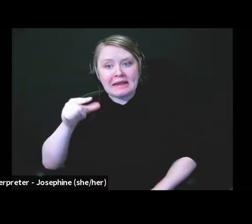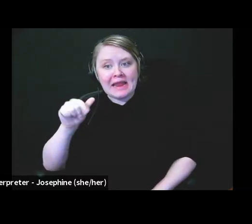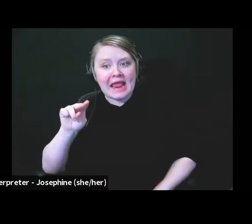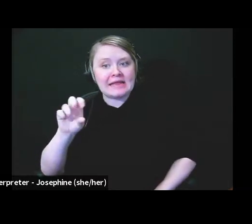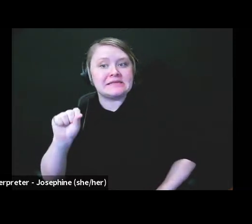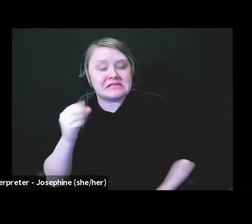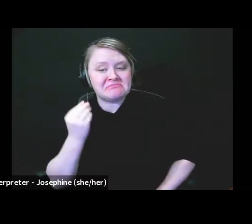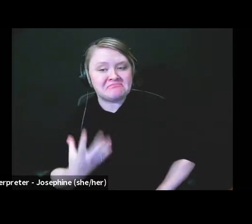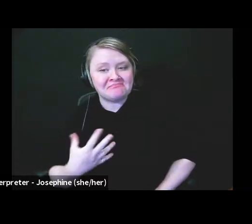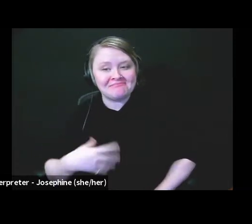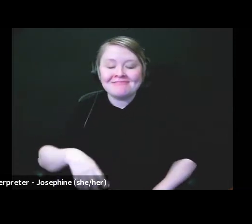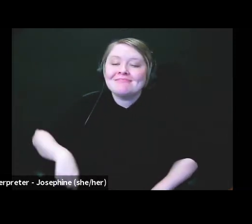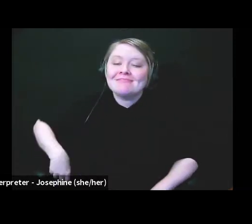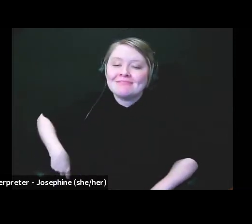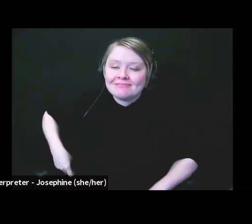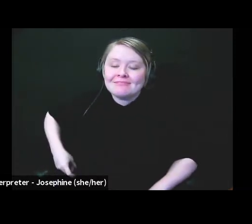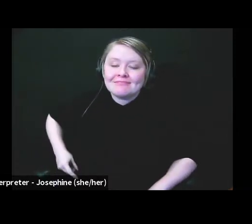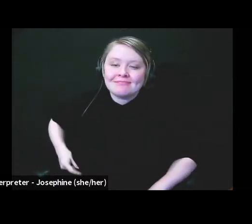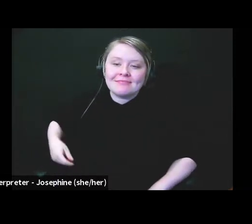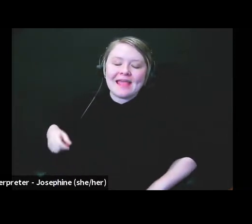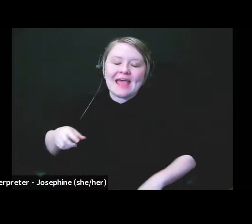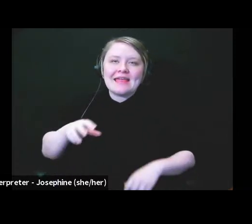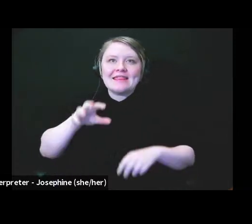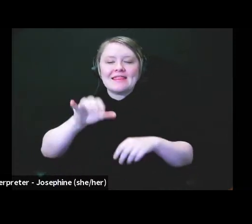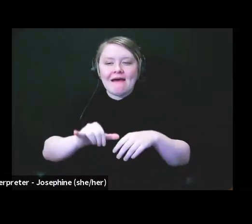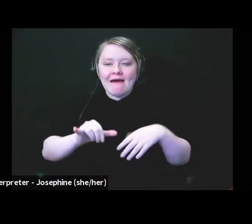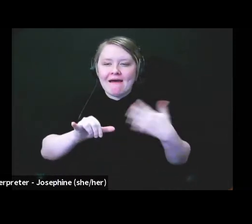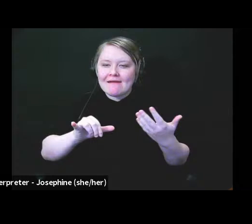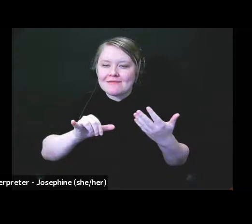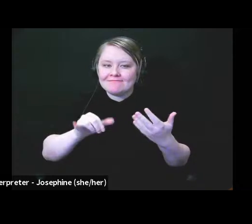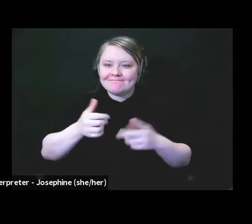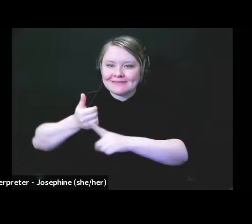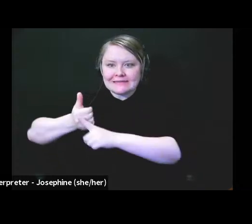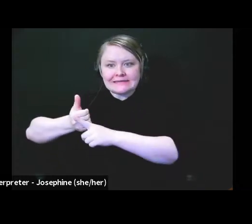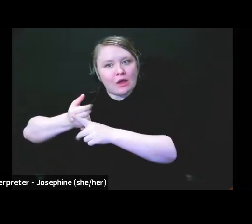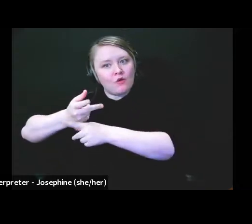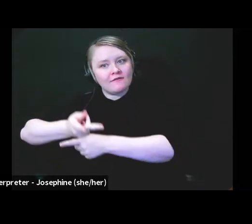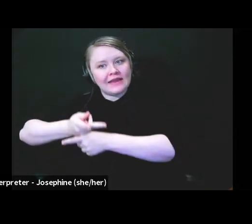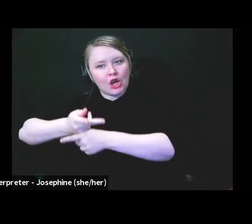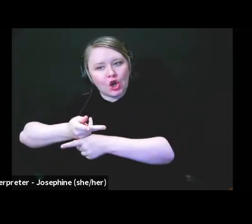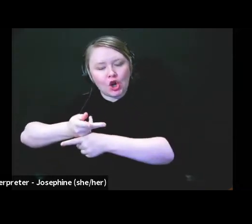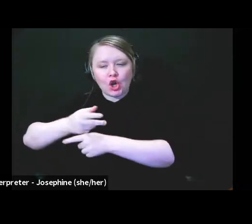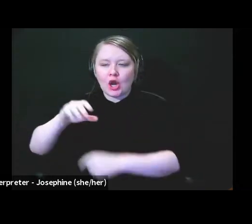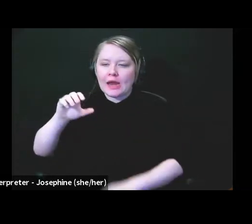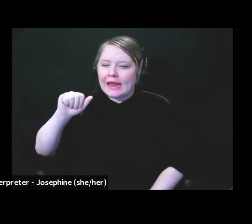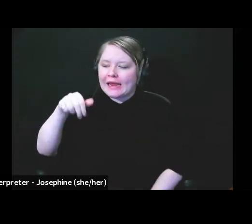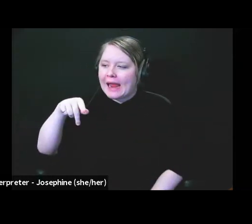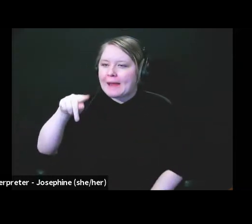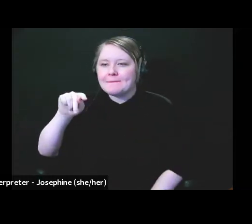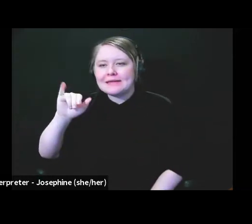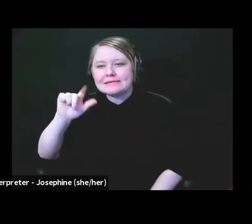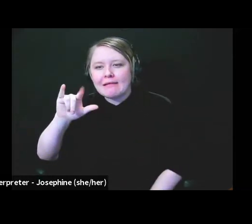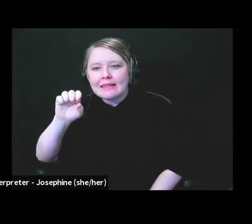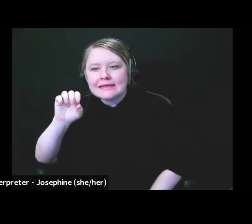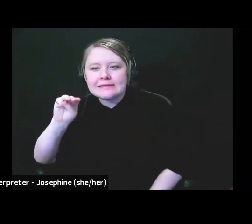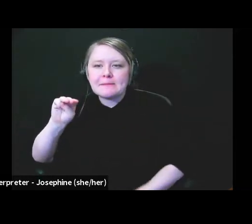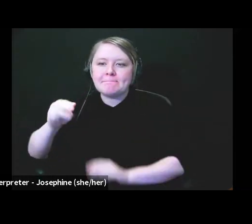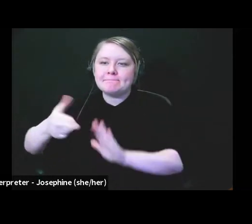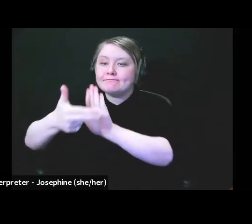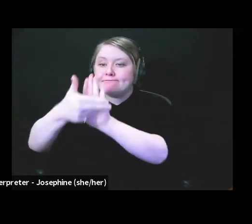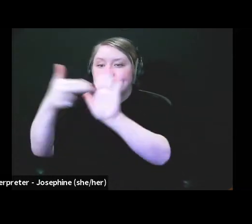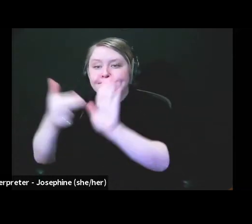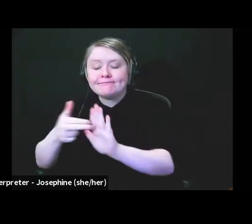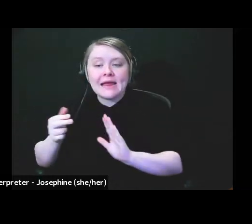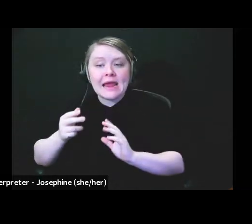And the proliferation of self-care, capitalism, branding, Insta